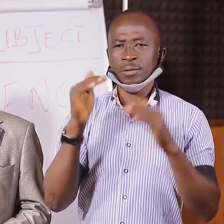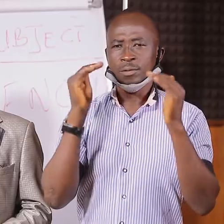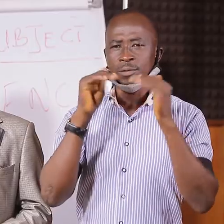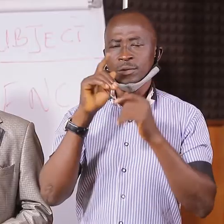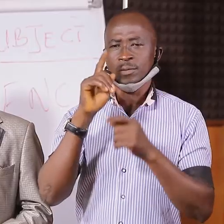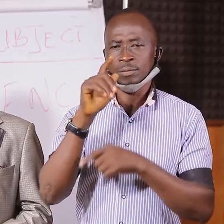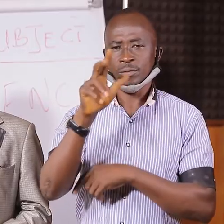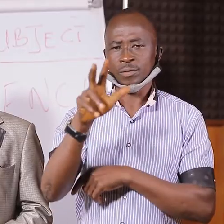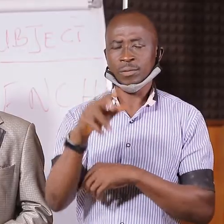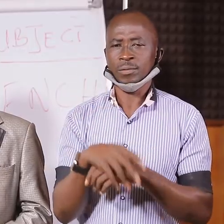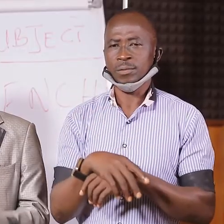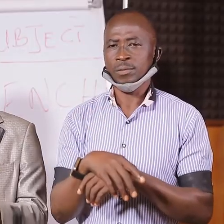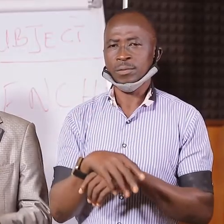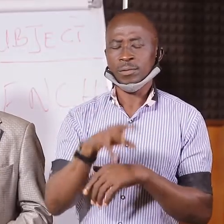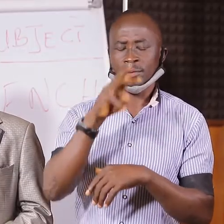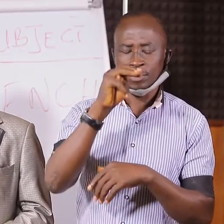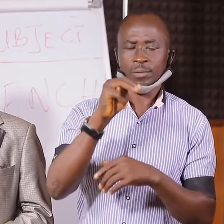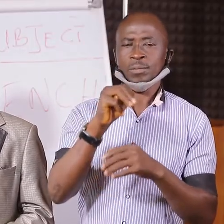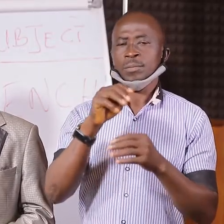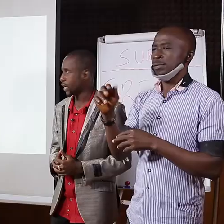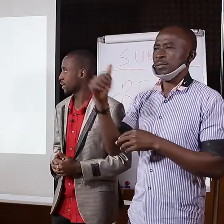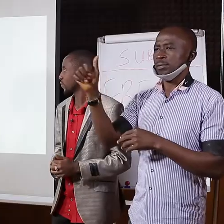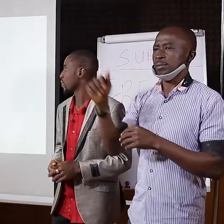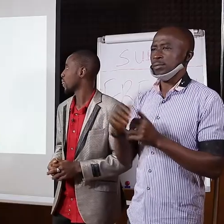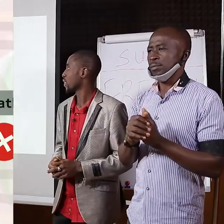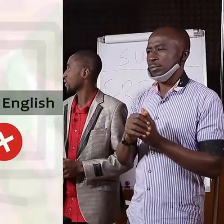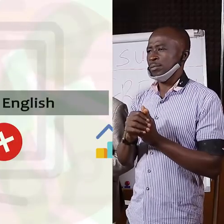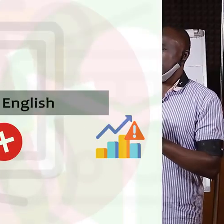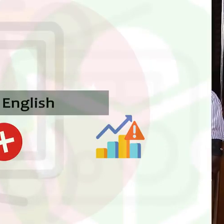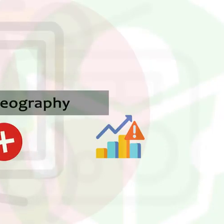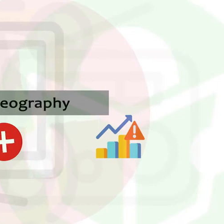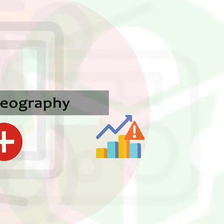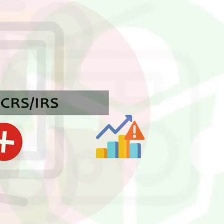3, which is the value of m when r equals to 10.